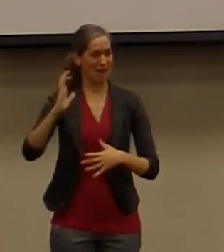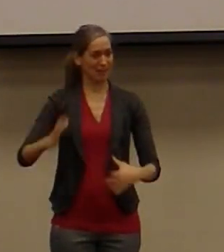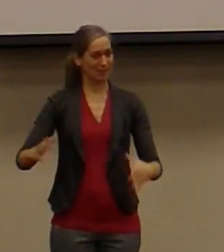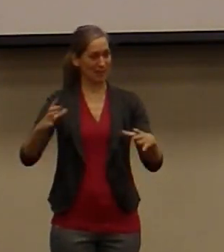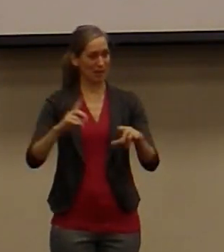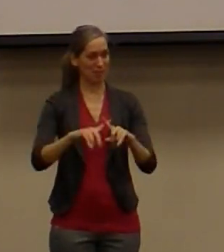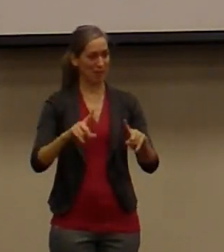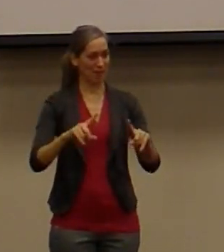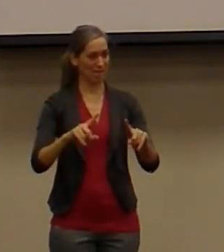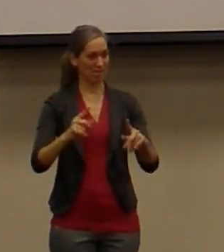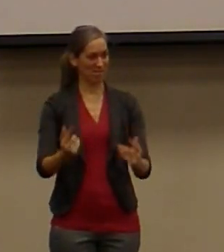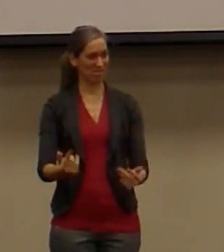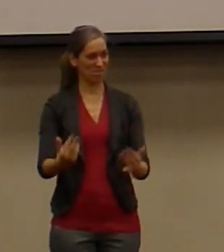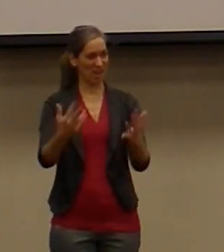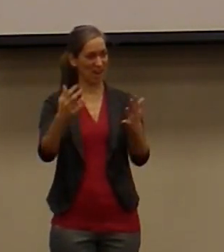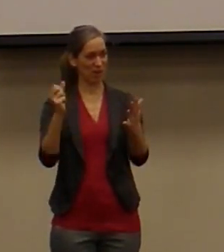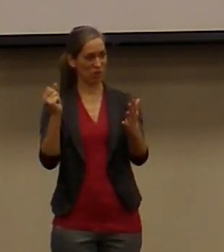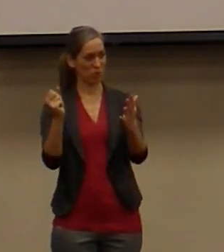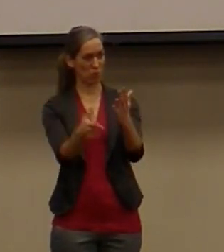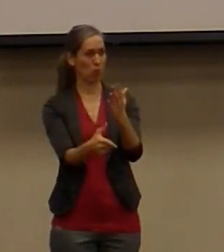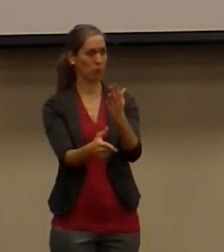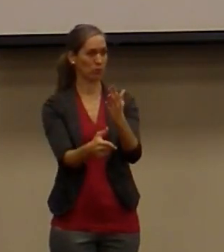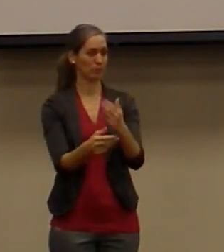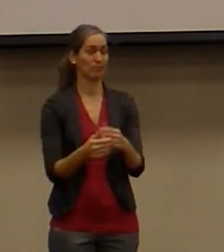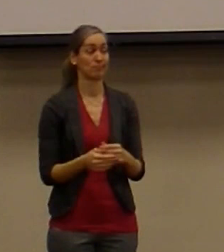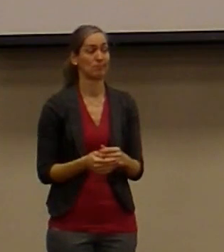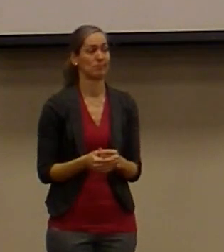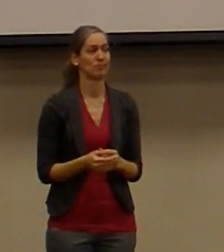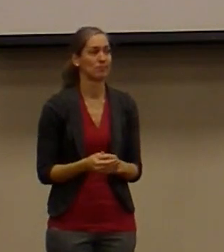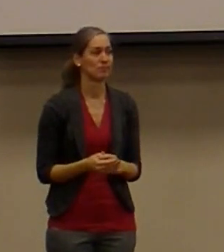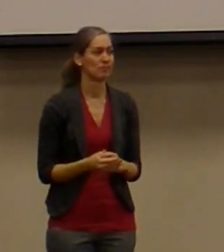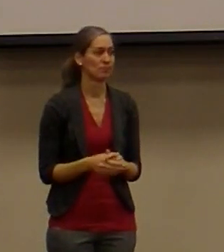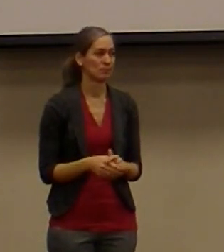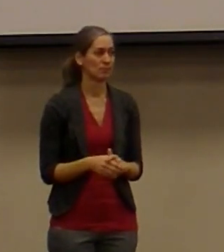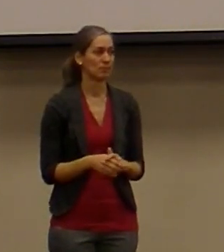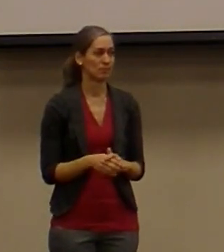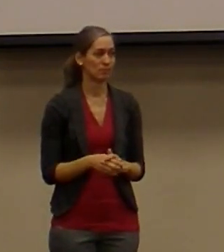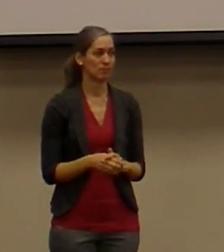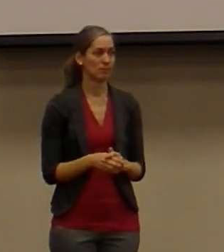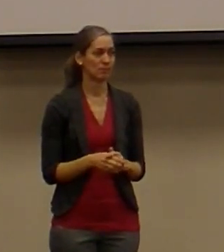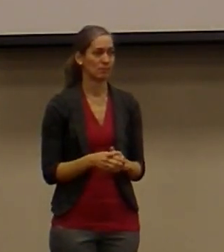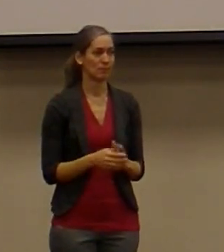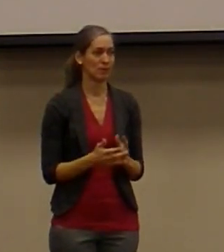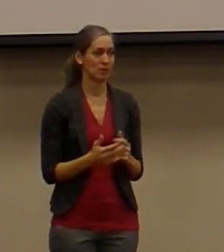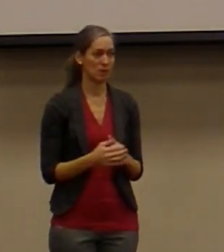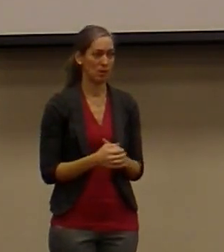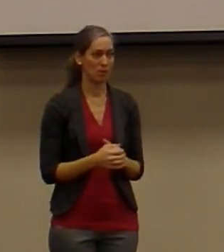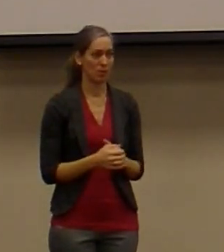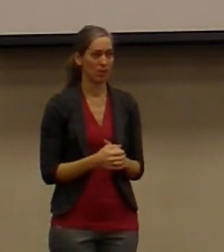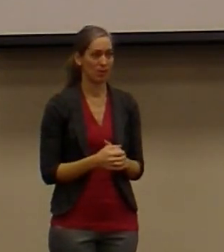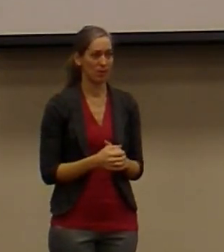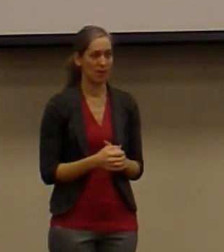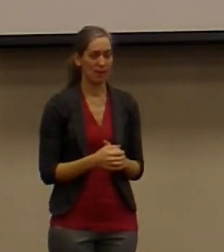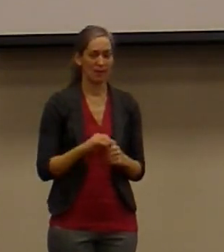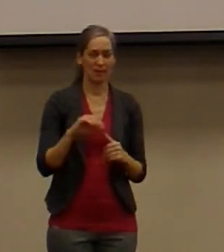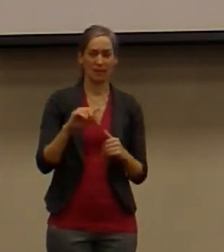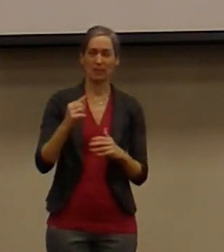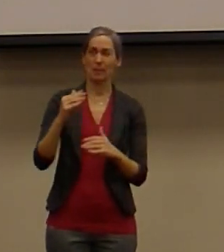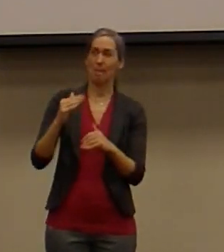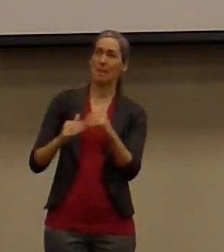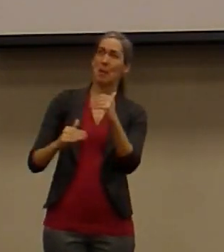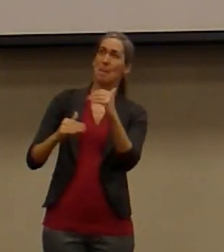but cast into a blazing or burning furnace. Well, they've just finished this great construction